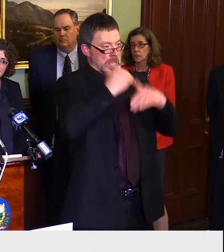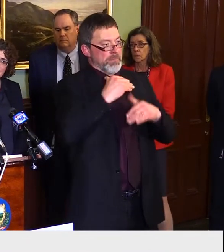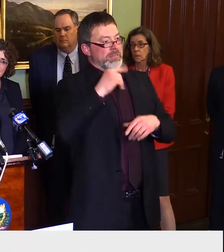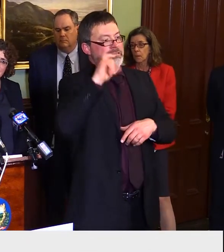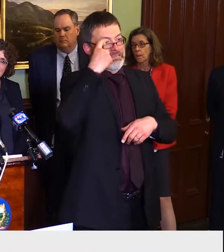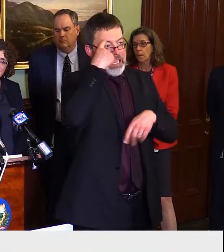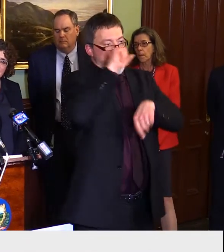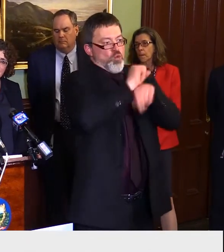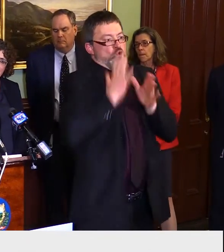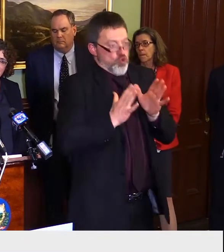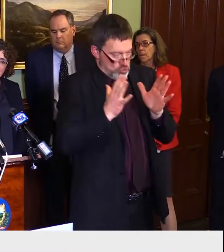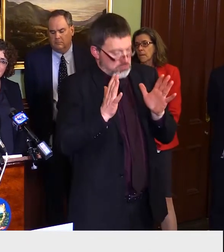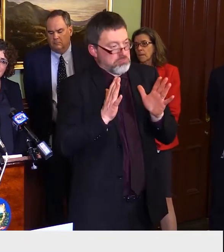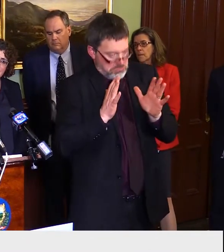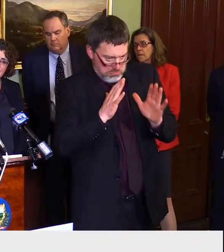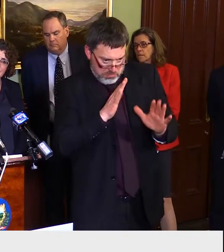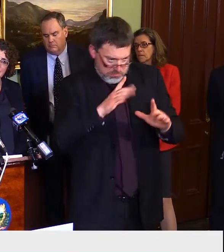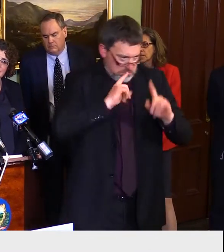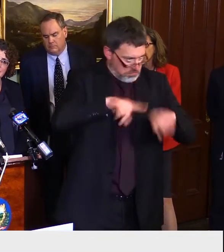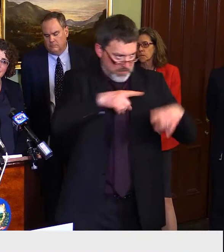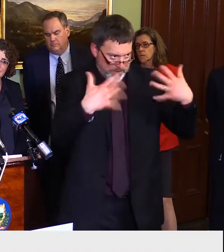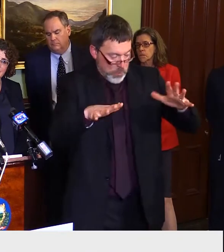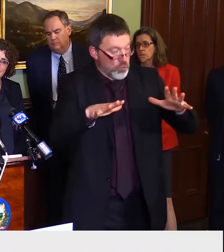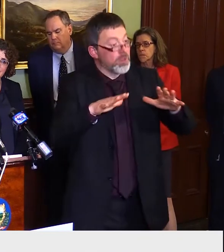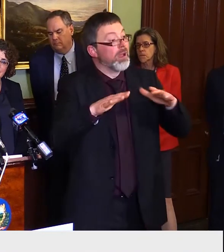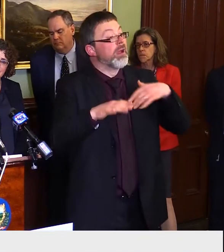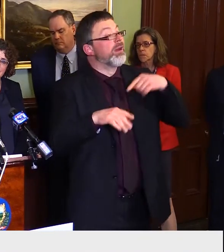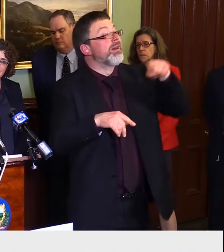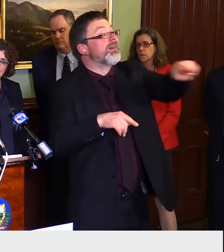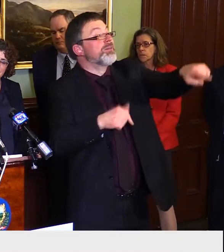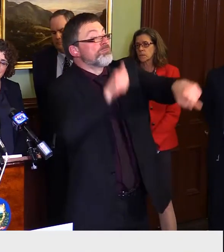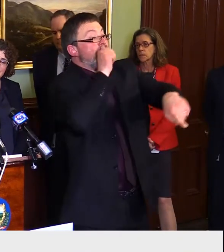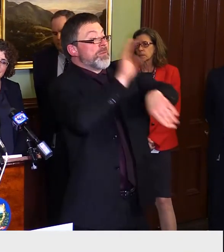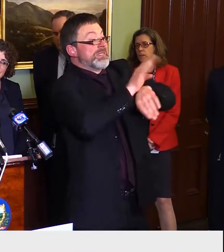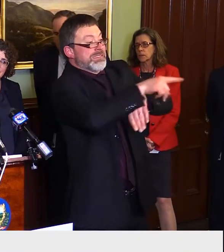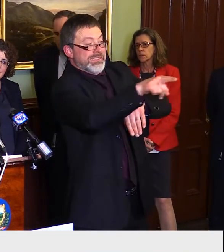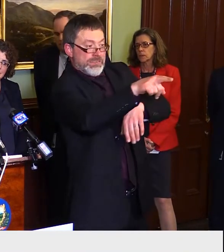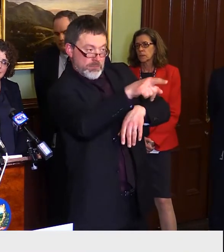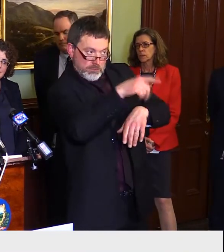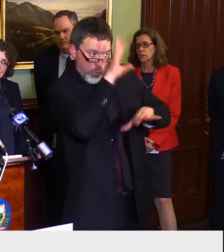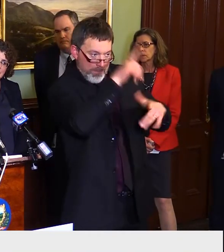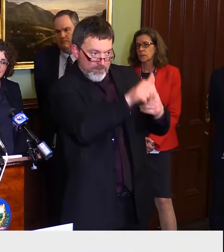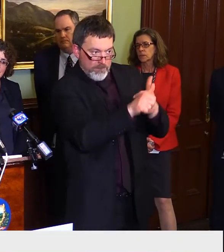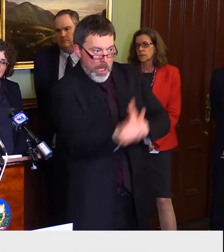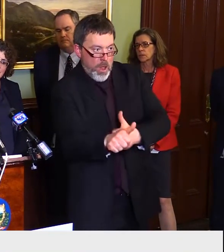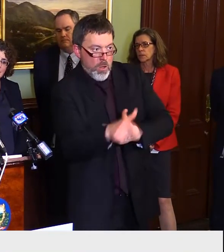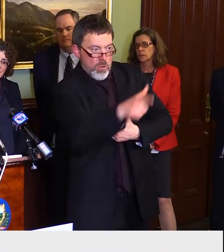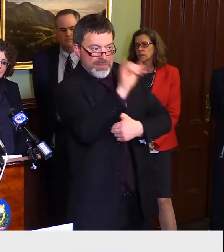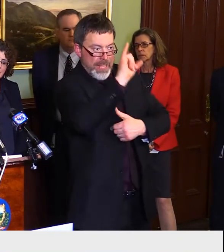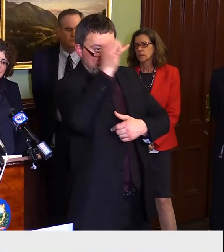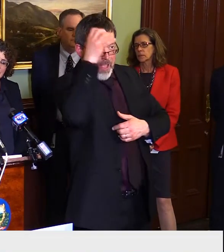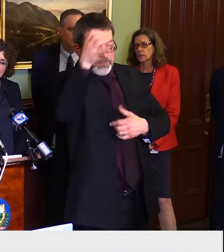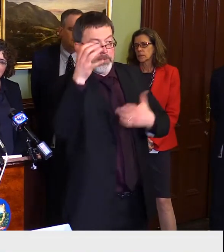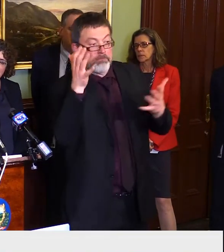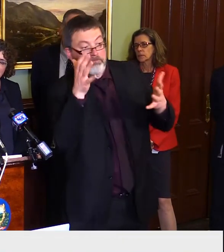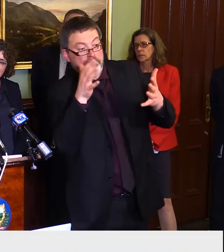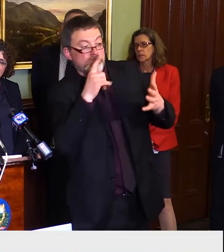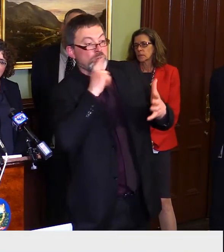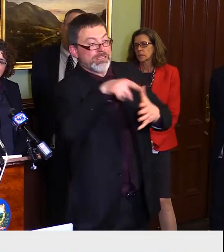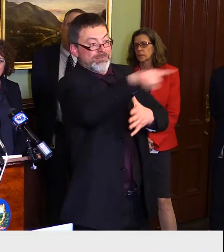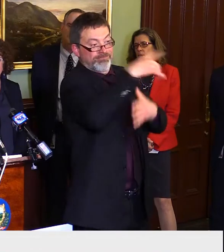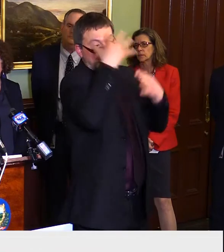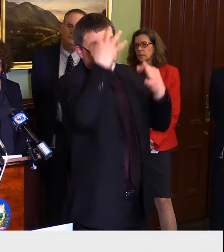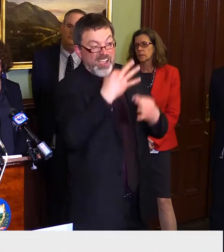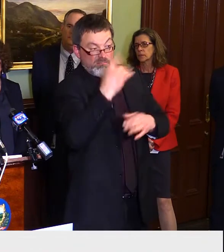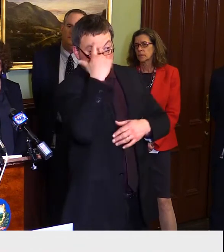So we'll probably won't know why until much, much later. Right now, it's just to really take care of the problem